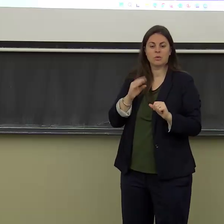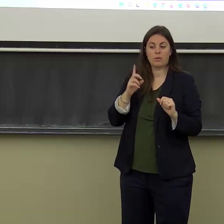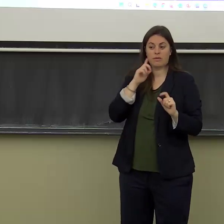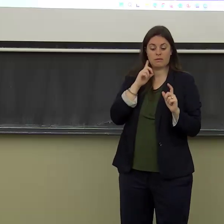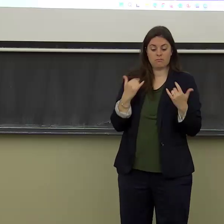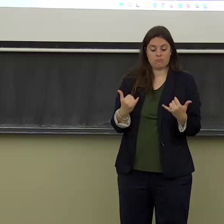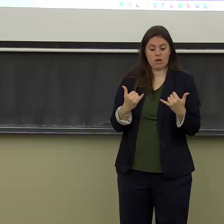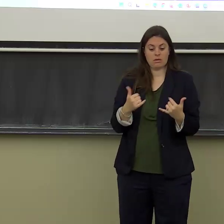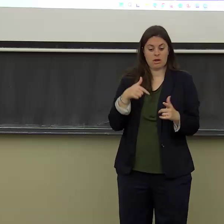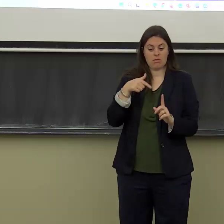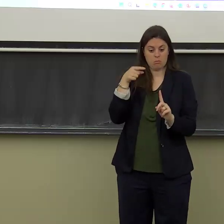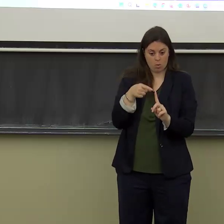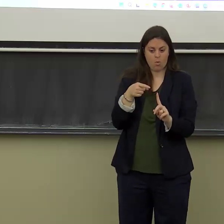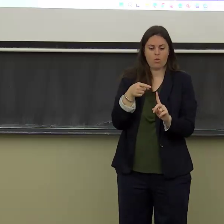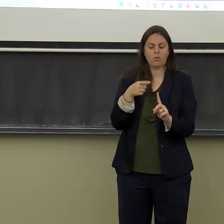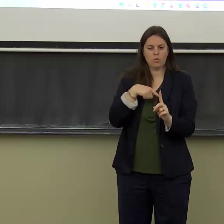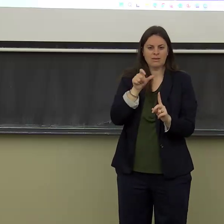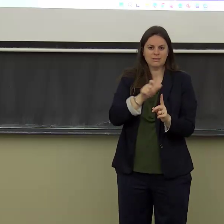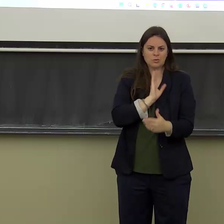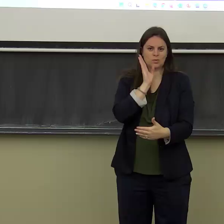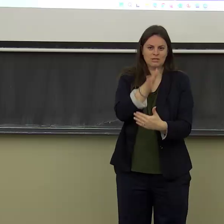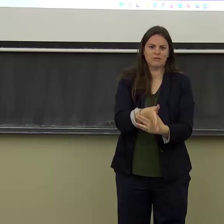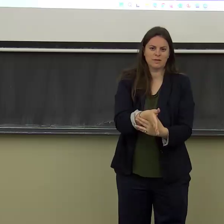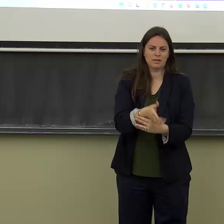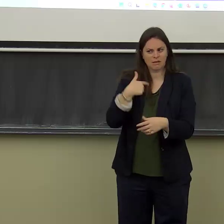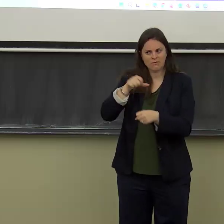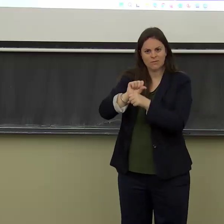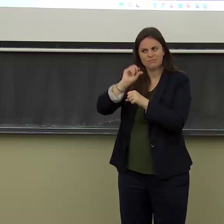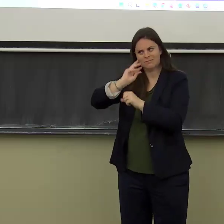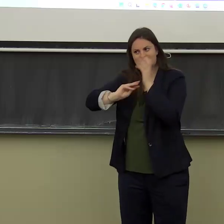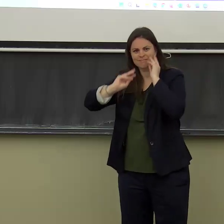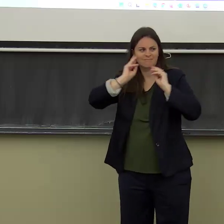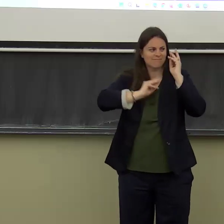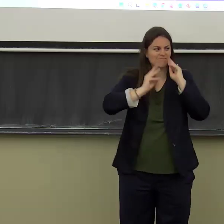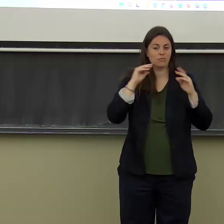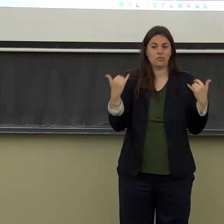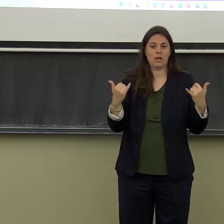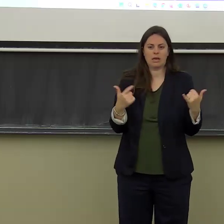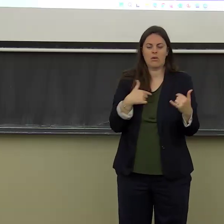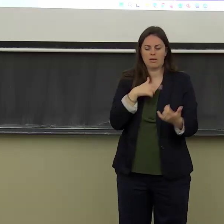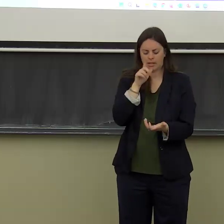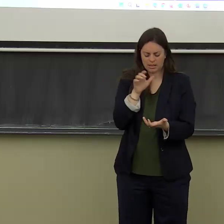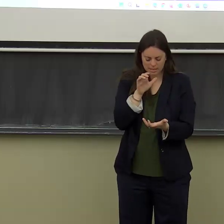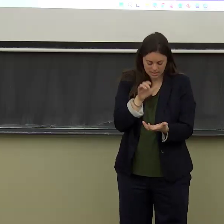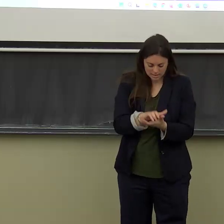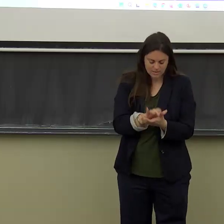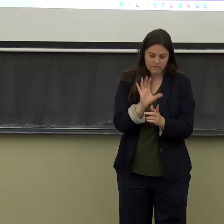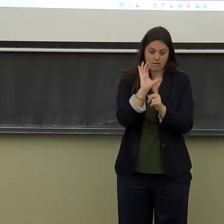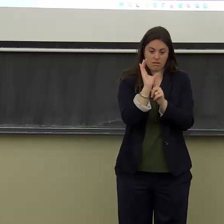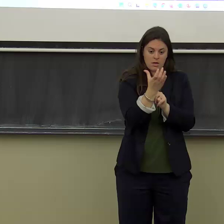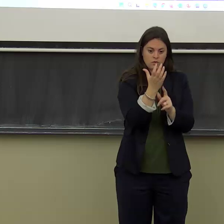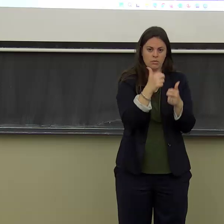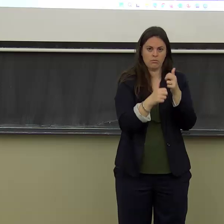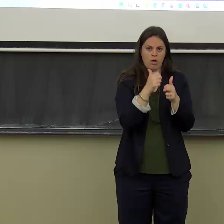I've worked in all of the technocratic spaces, and I deeply believe that we have a cultural problem right now that far supersedes the technocratic